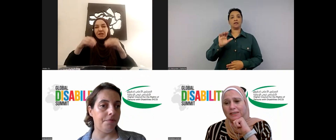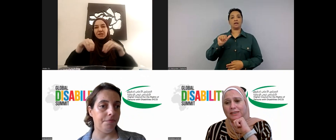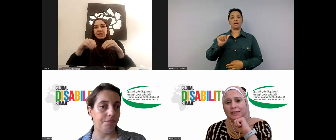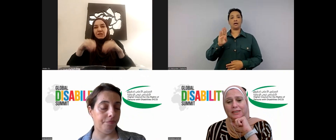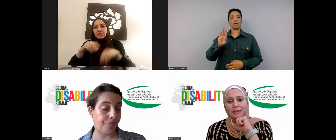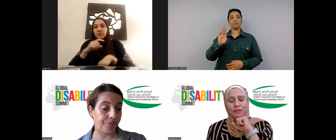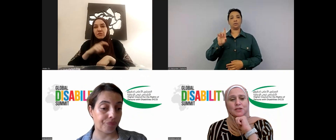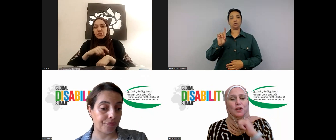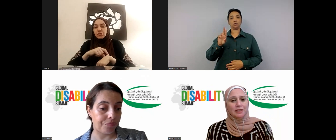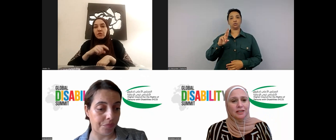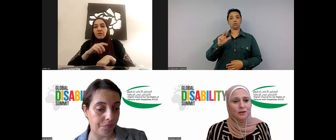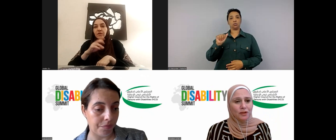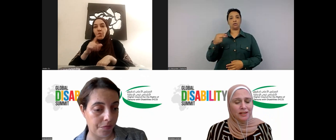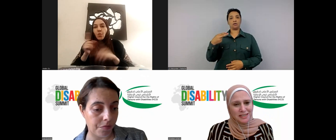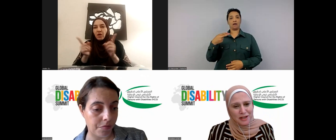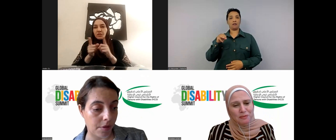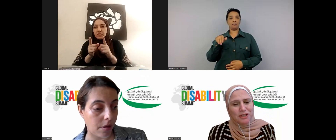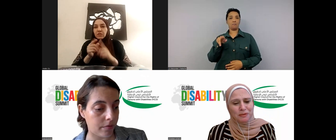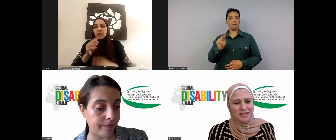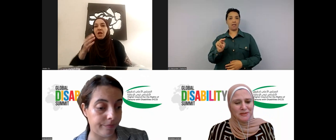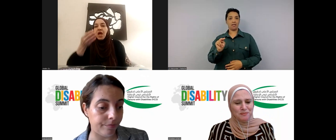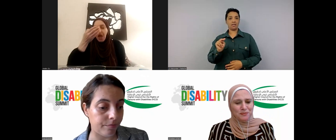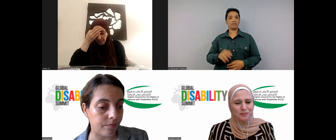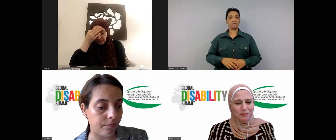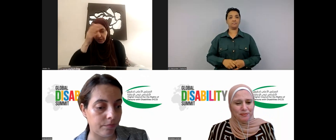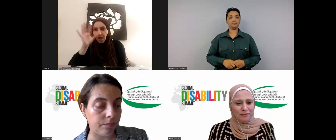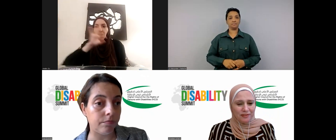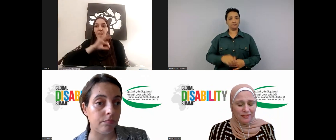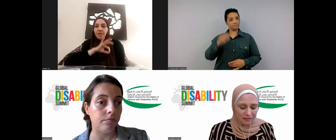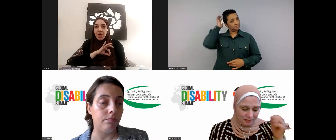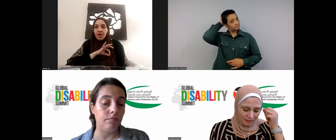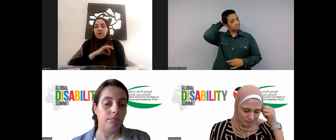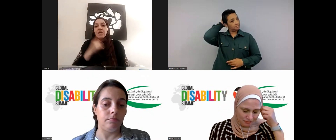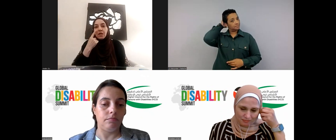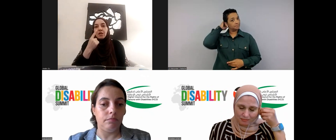Al-Mudani. Please go ahead in less than 1 minute, please.